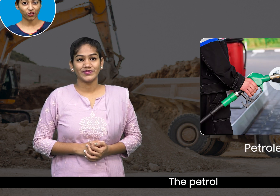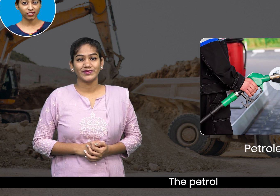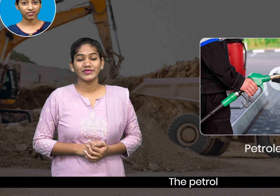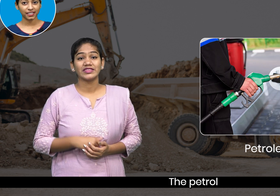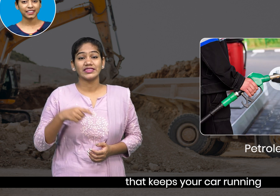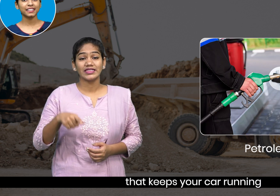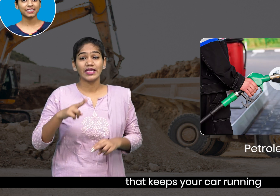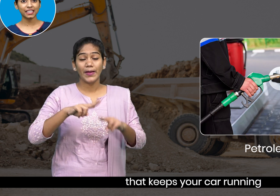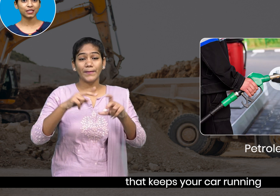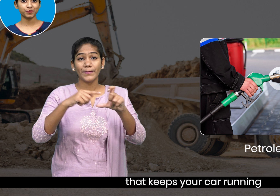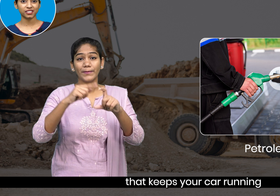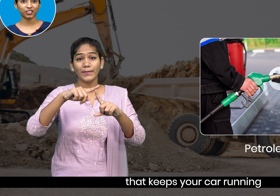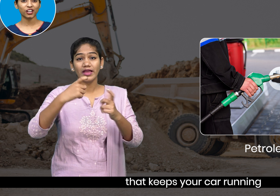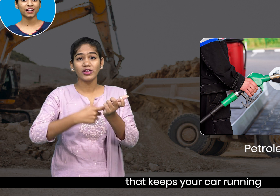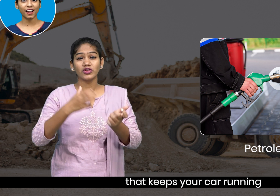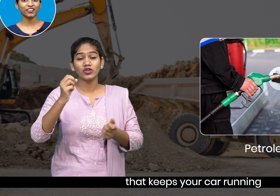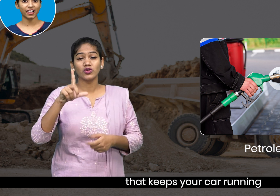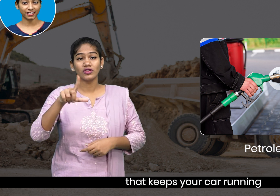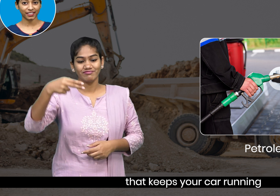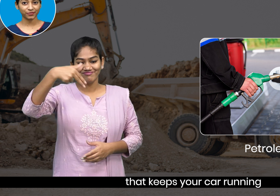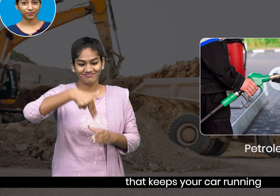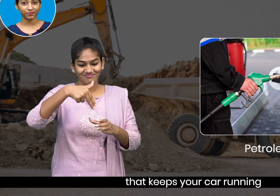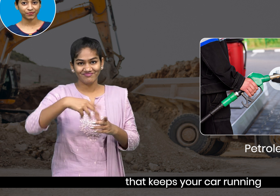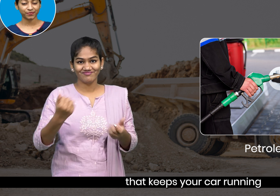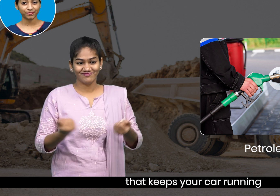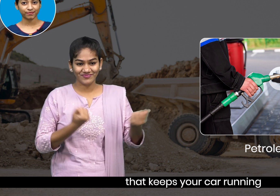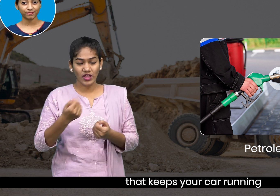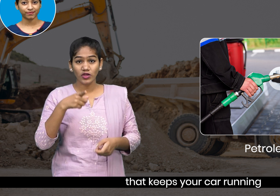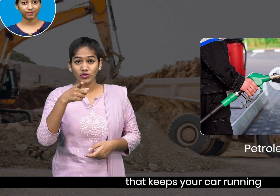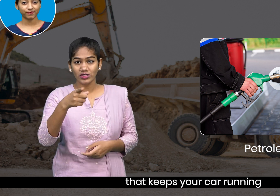The petrol that keeps your car running,